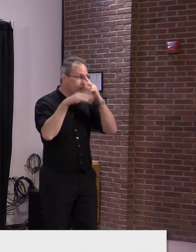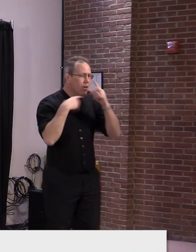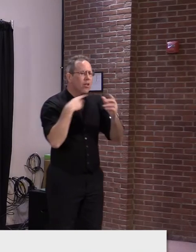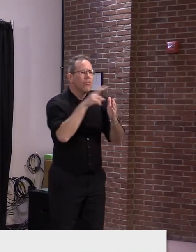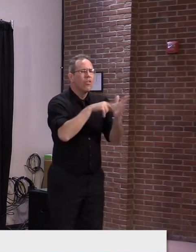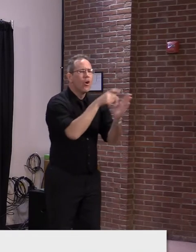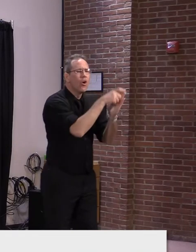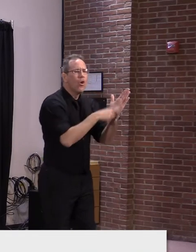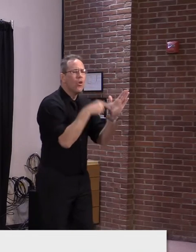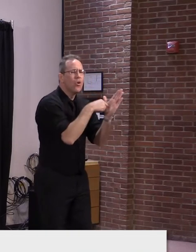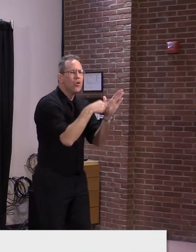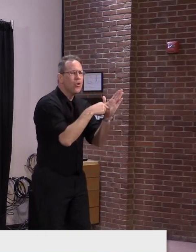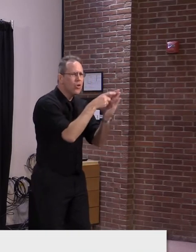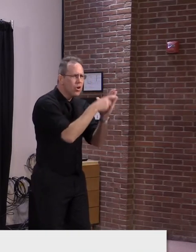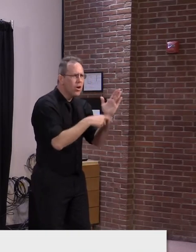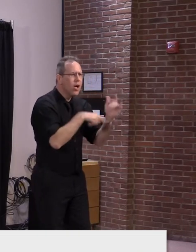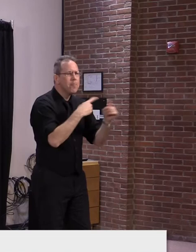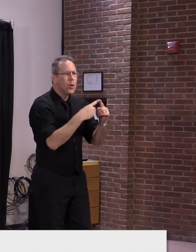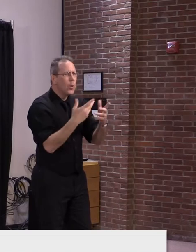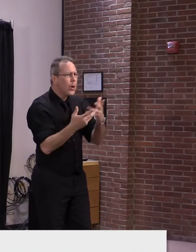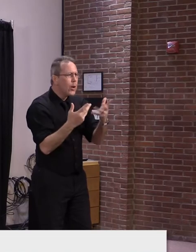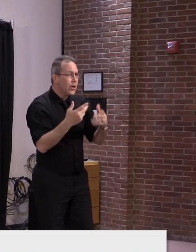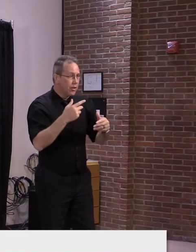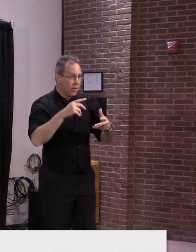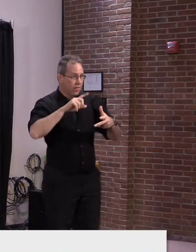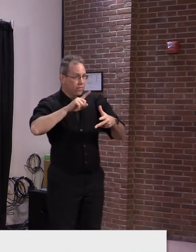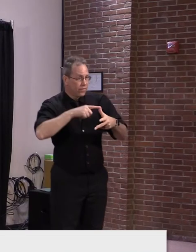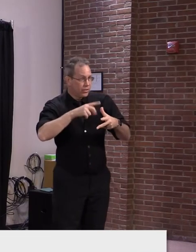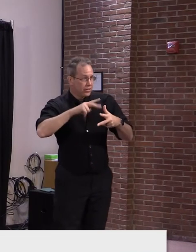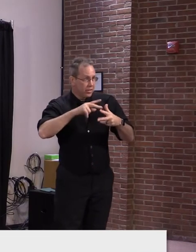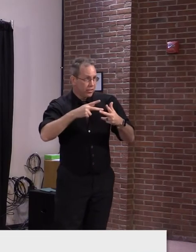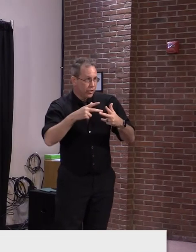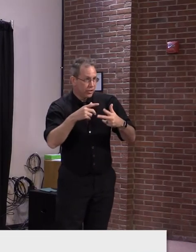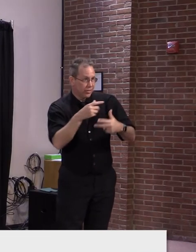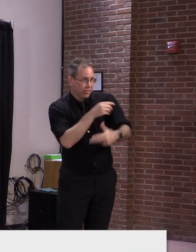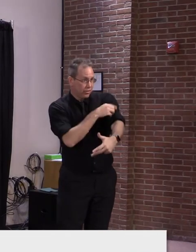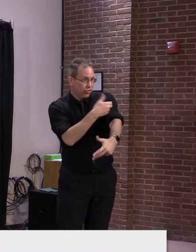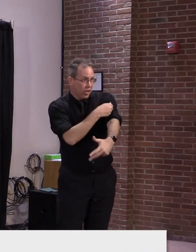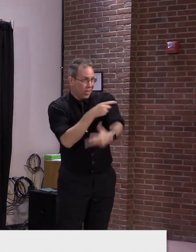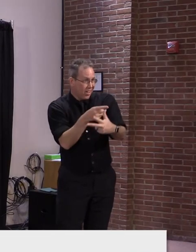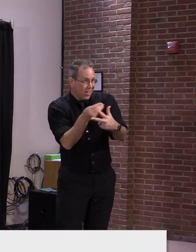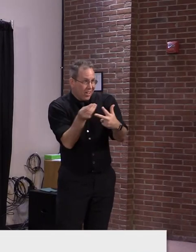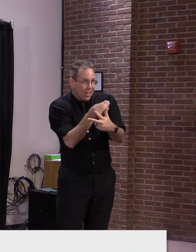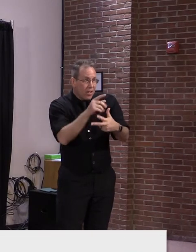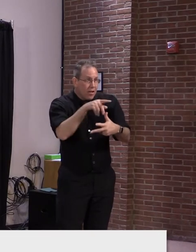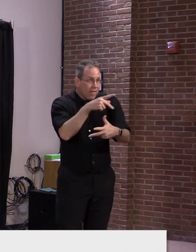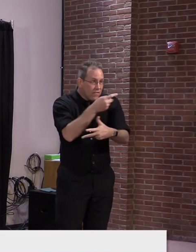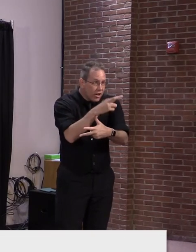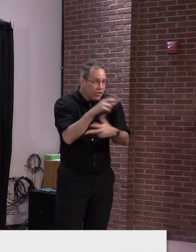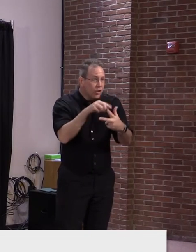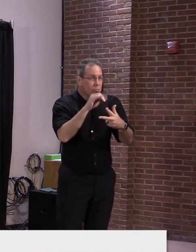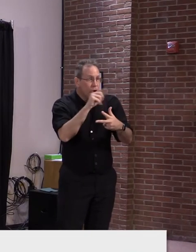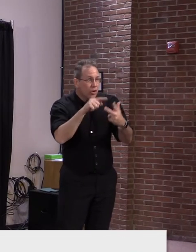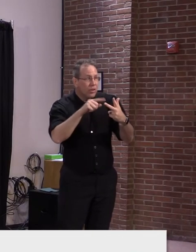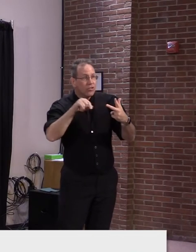regarding getting another type of vaccine after the first two doses